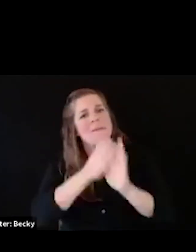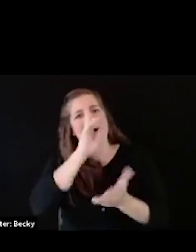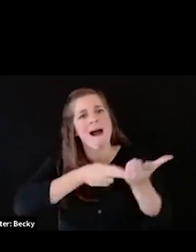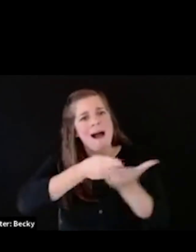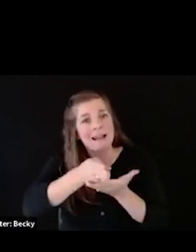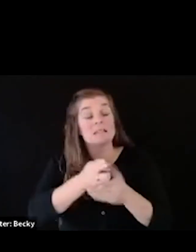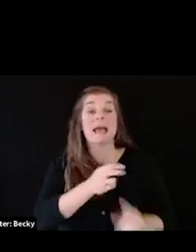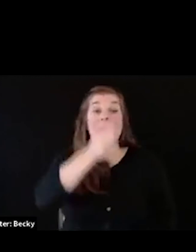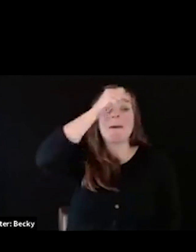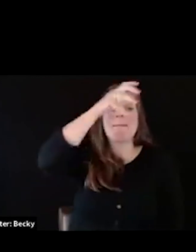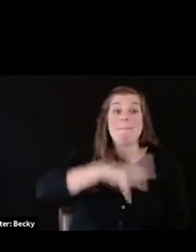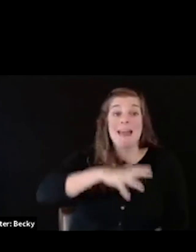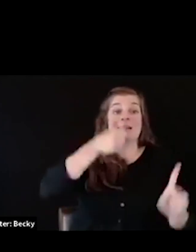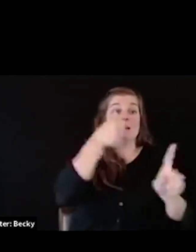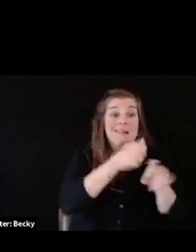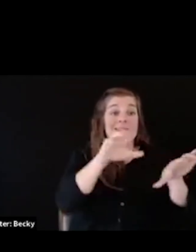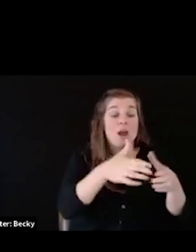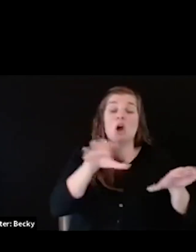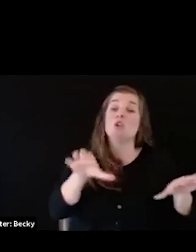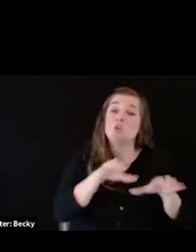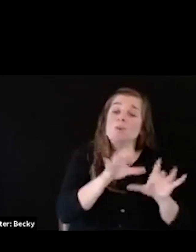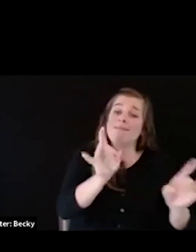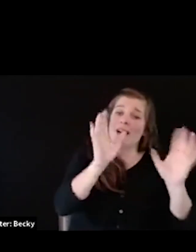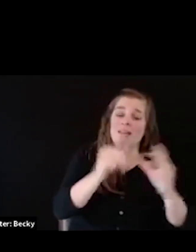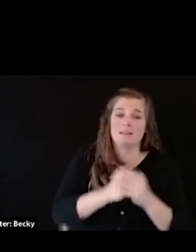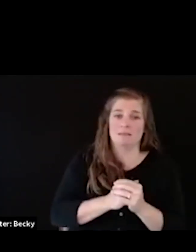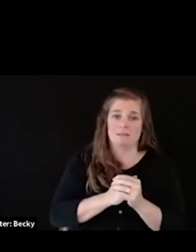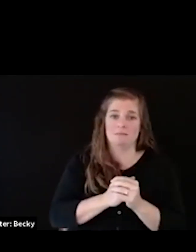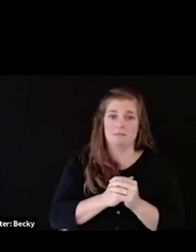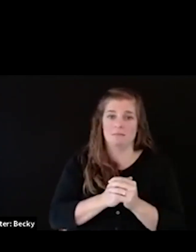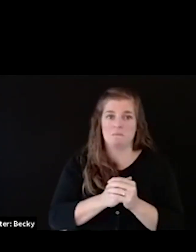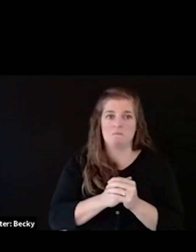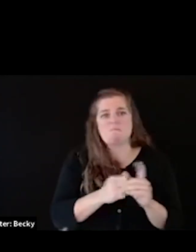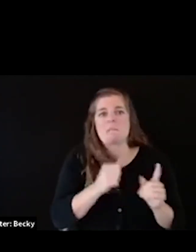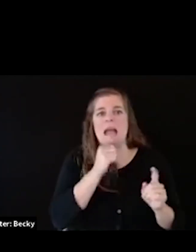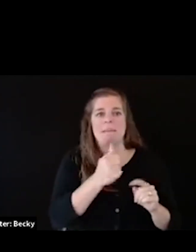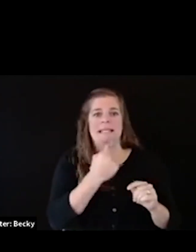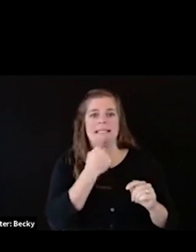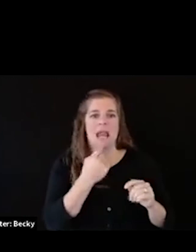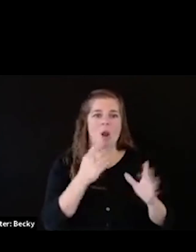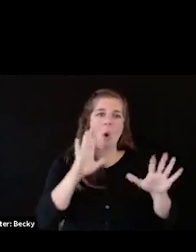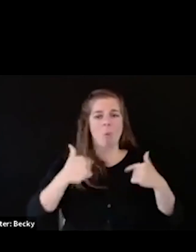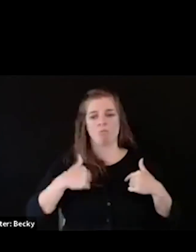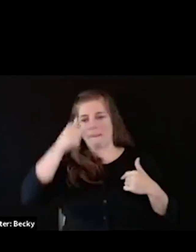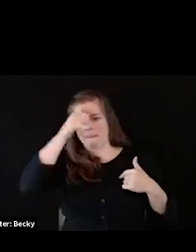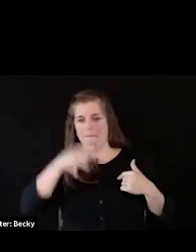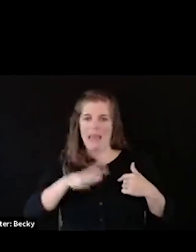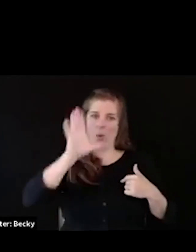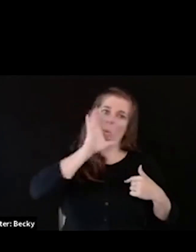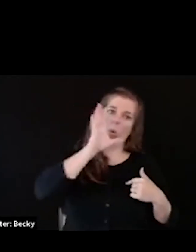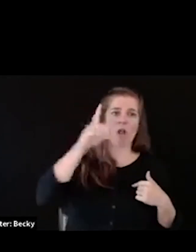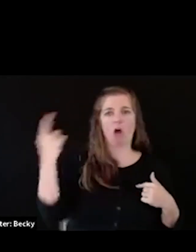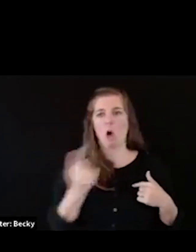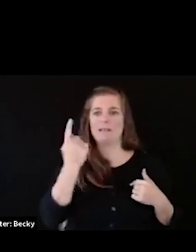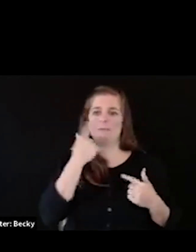are doing the violence. Again, I don't buy the fact that it's men inevitably because we're genetically predetermined or predestined to do it. I think